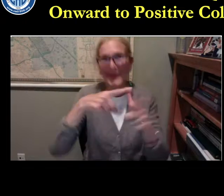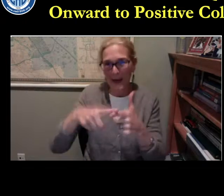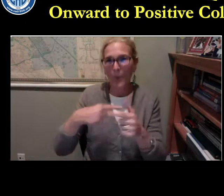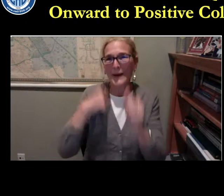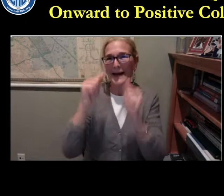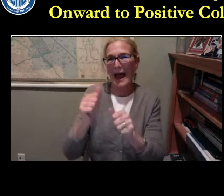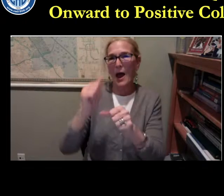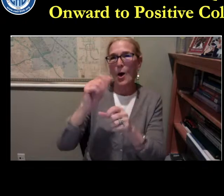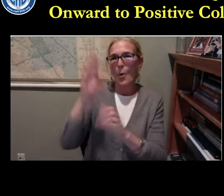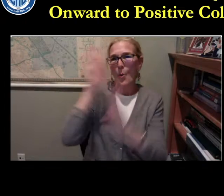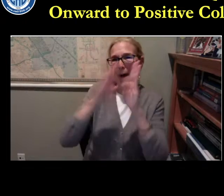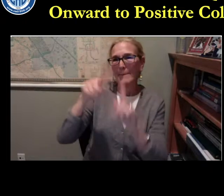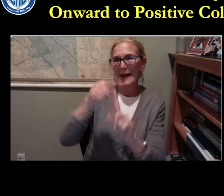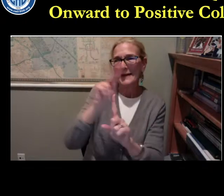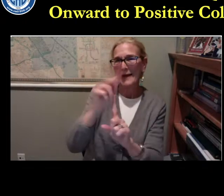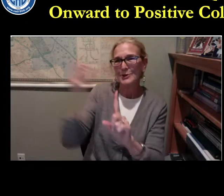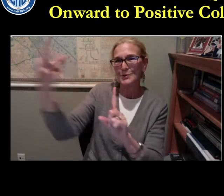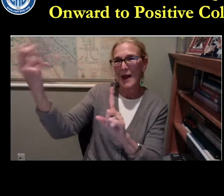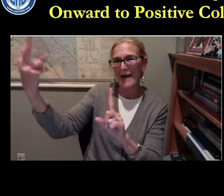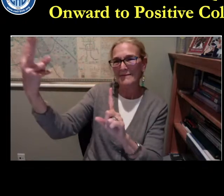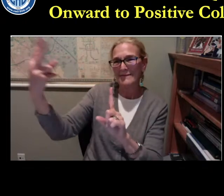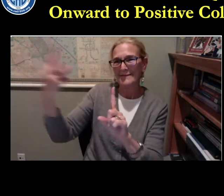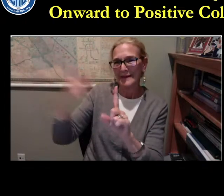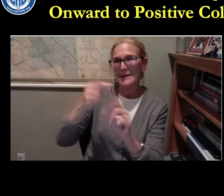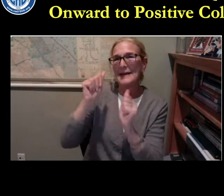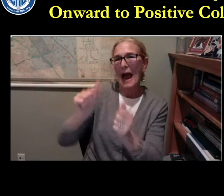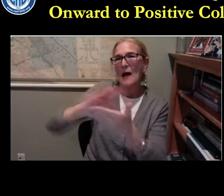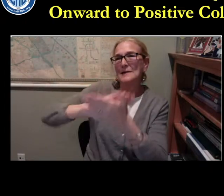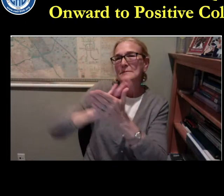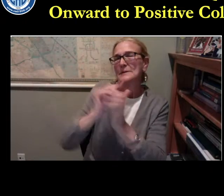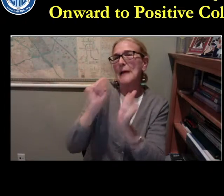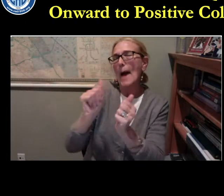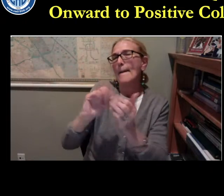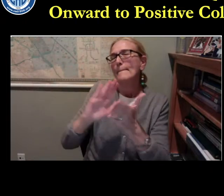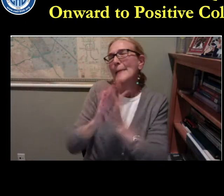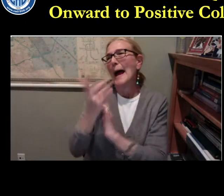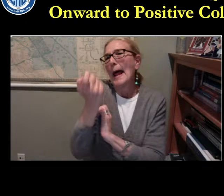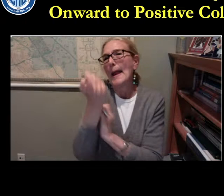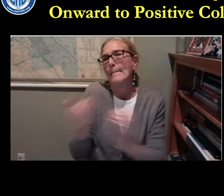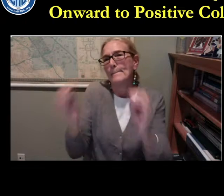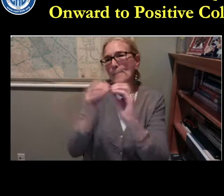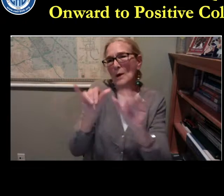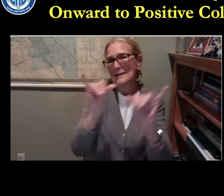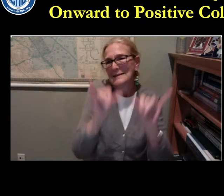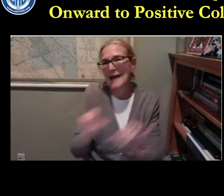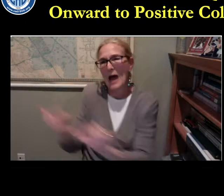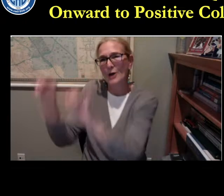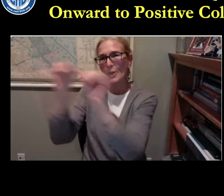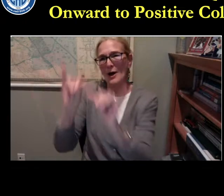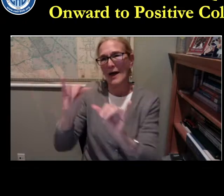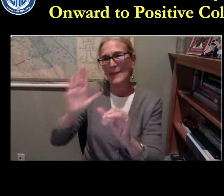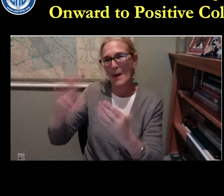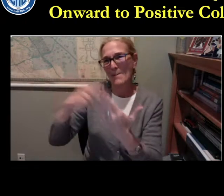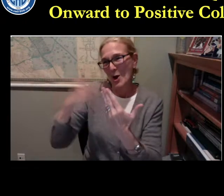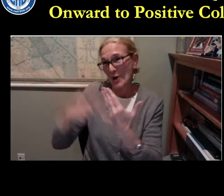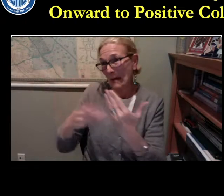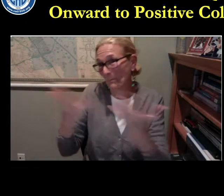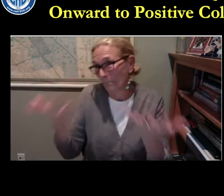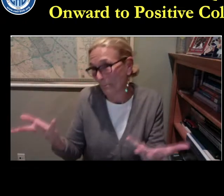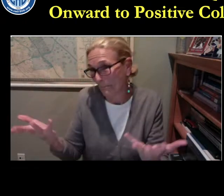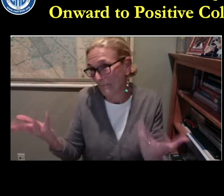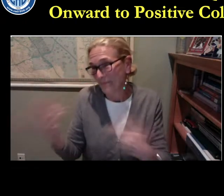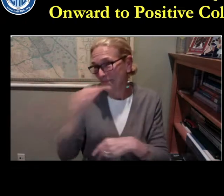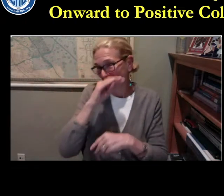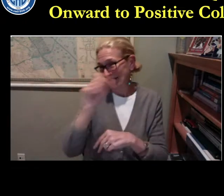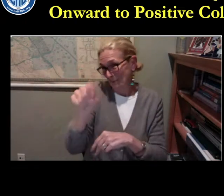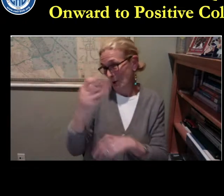sure the deaf children have the language. We have to make sure we are affecting language acquisition before we can really address K through 12.